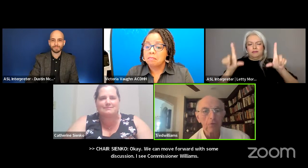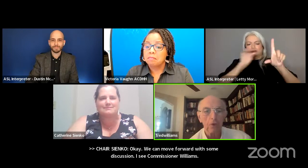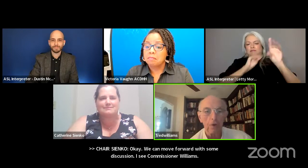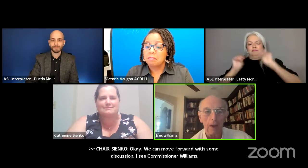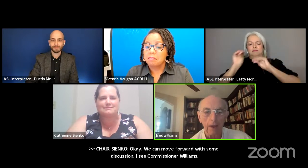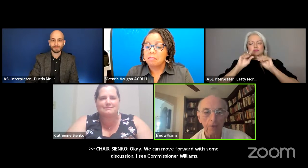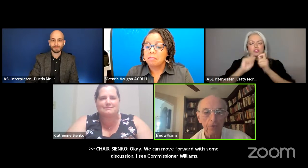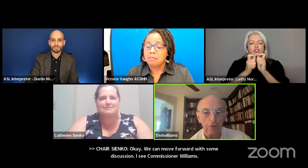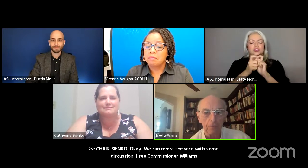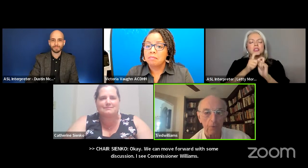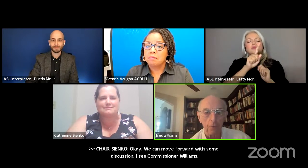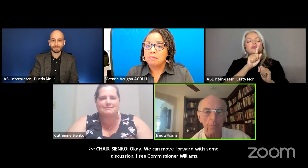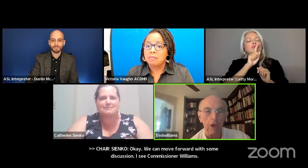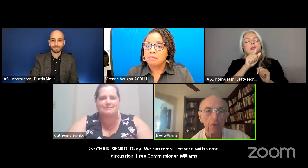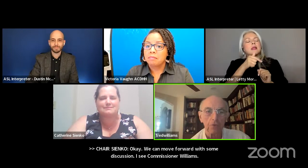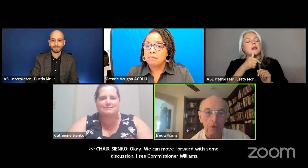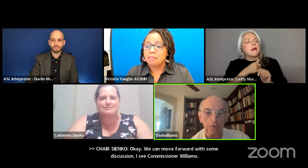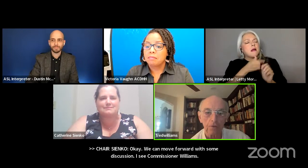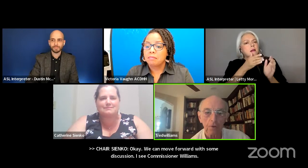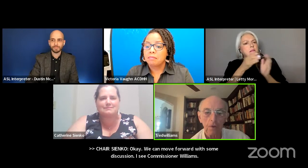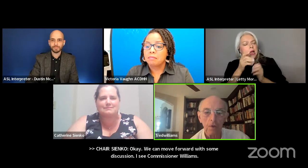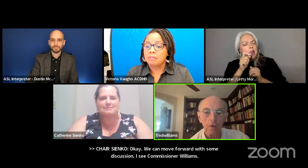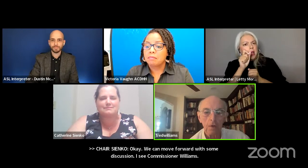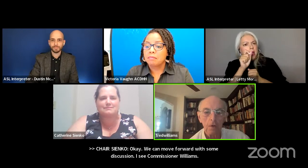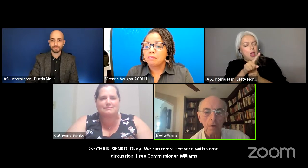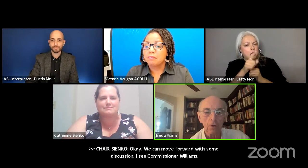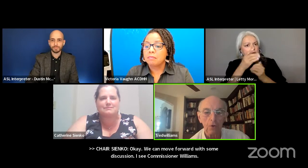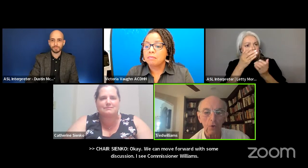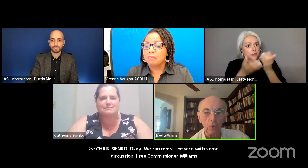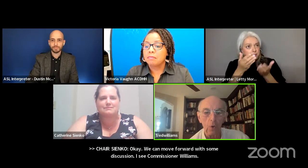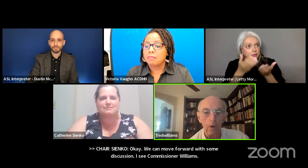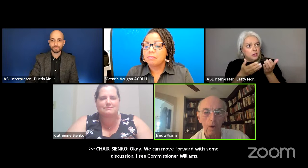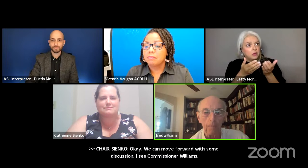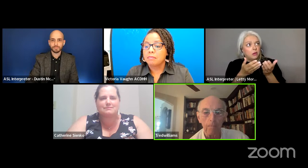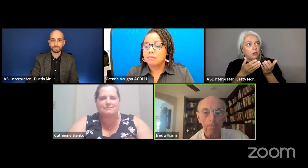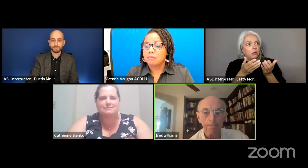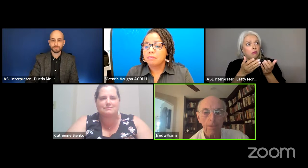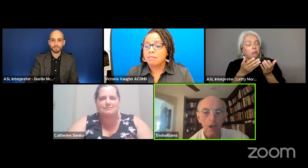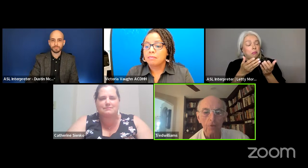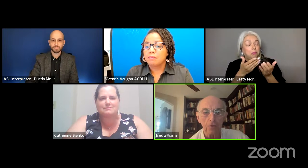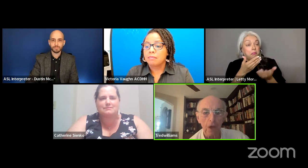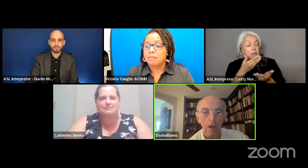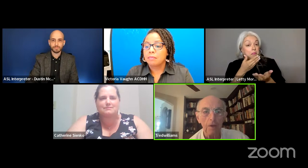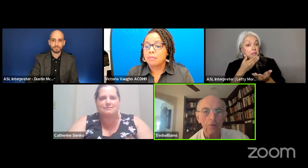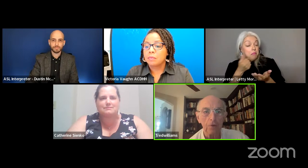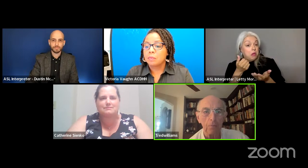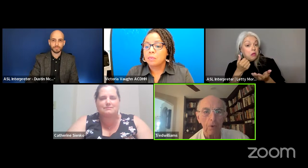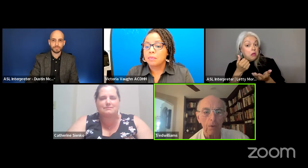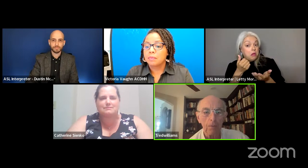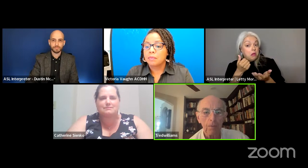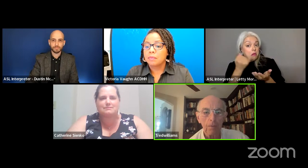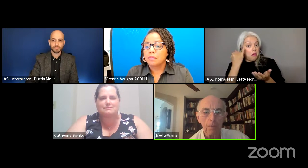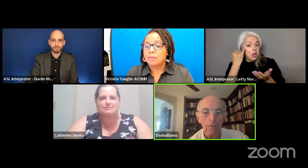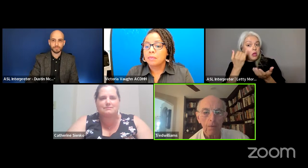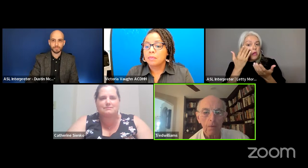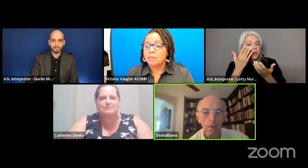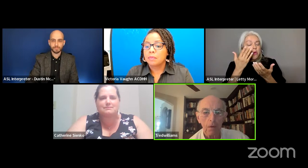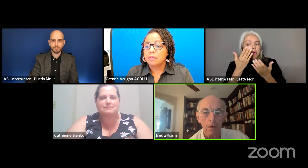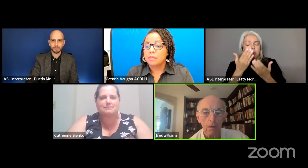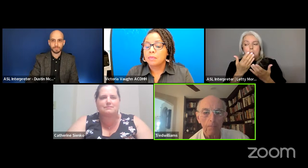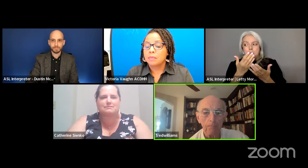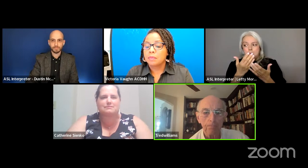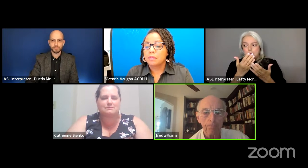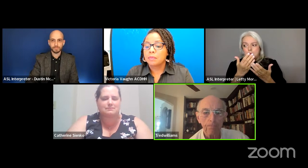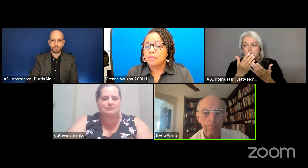was just going to ask if it would make sense to assign some